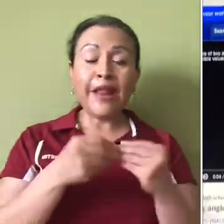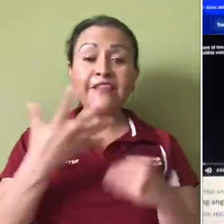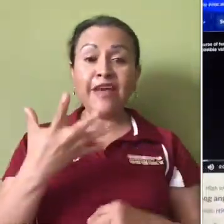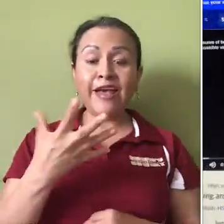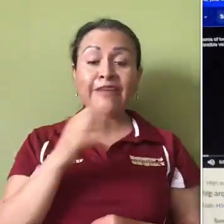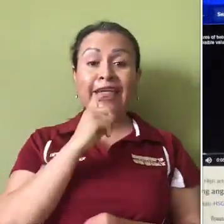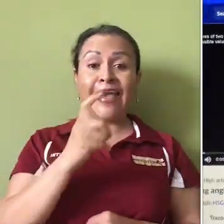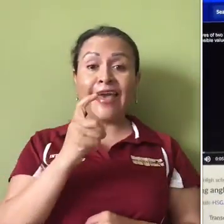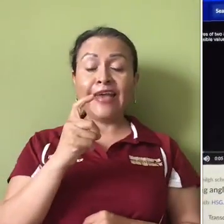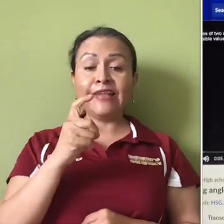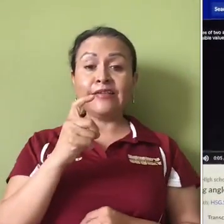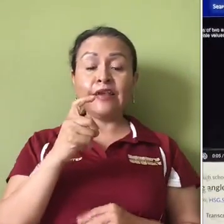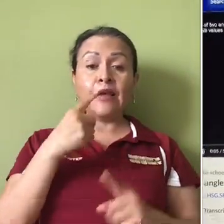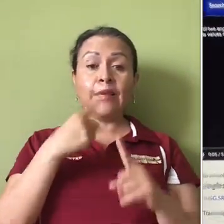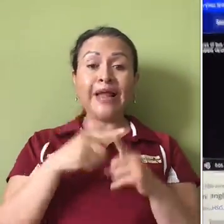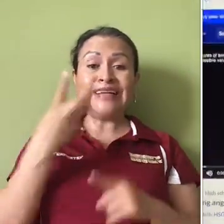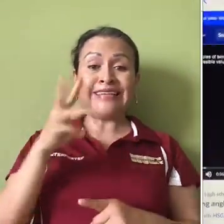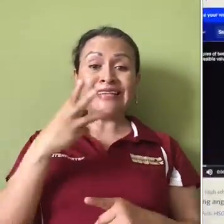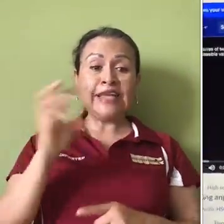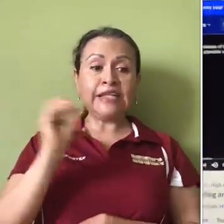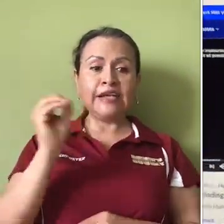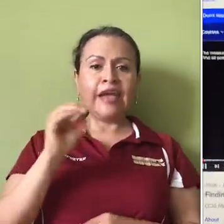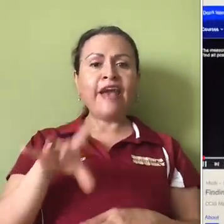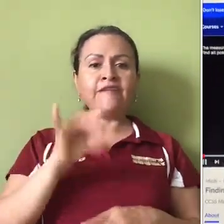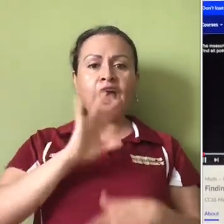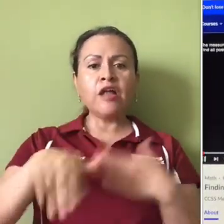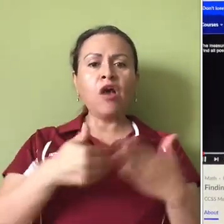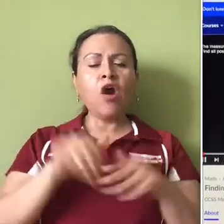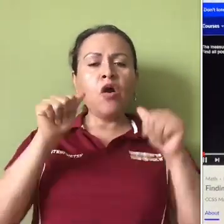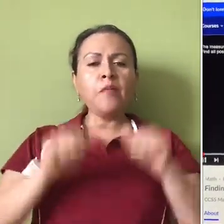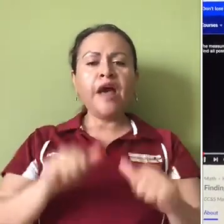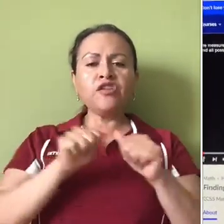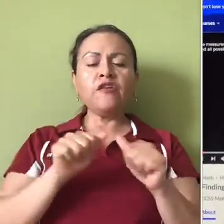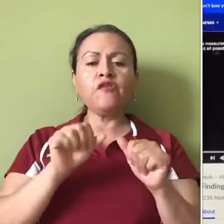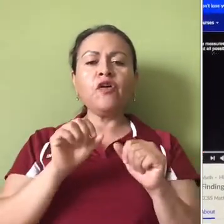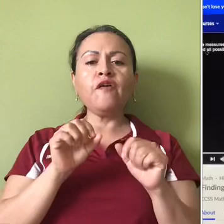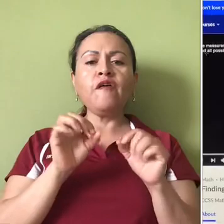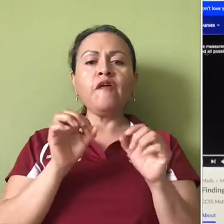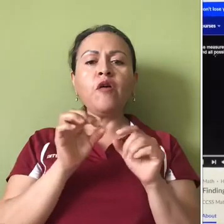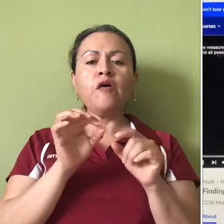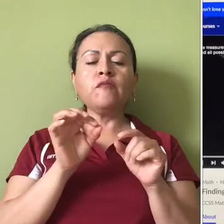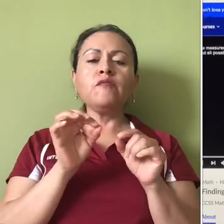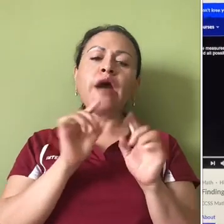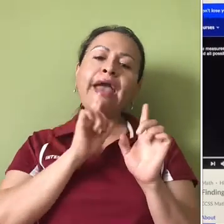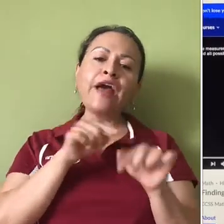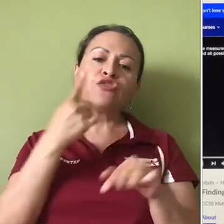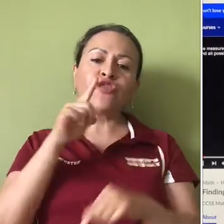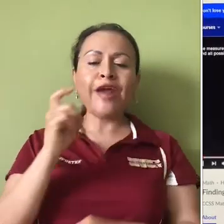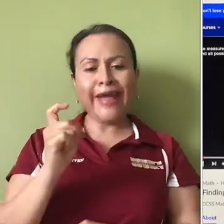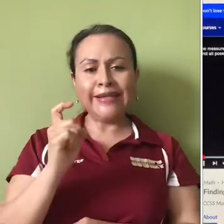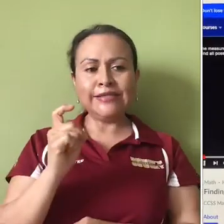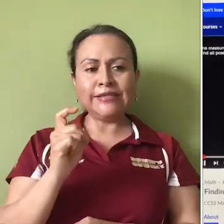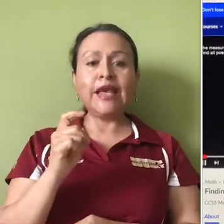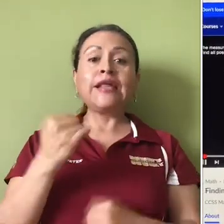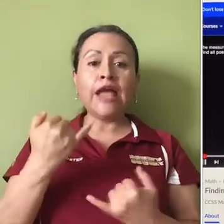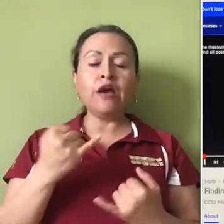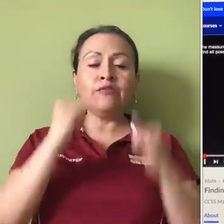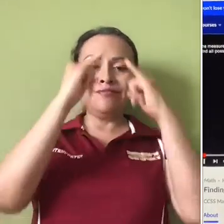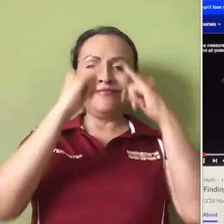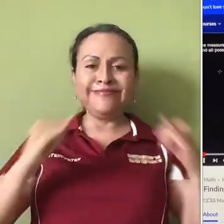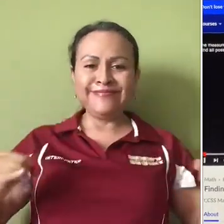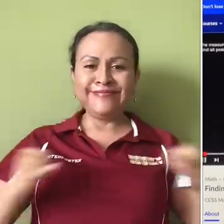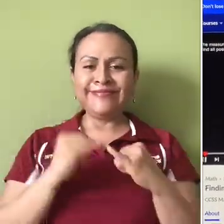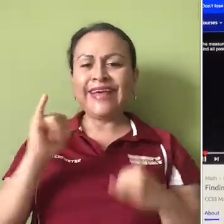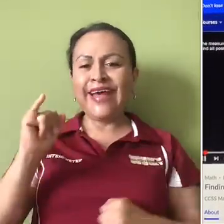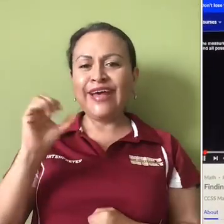plus 16 degrees. Find all possible values of x. So let's think about this. Let's draw ourselves an isosceles triangle